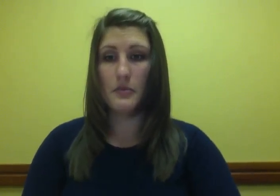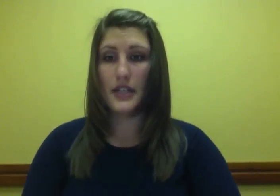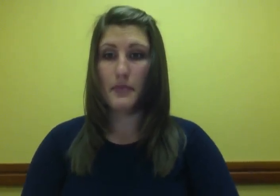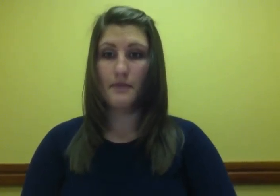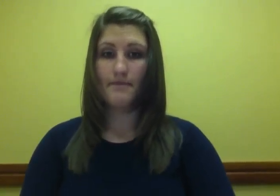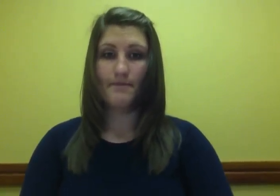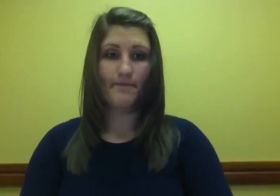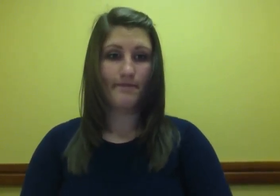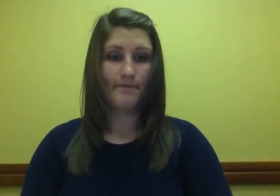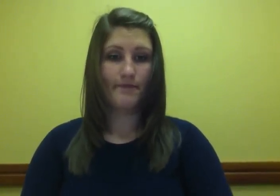tap.